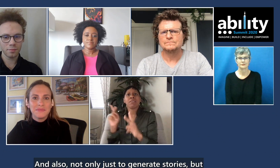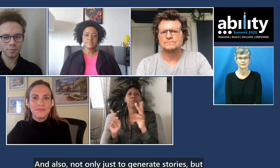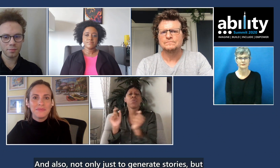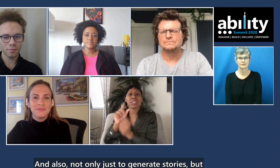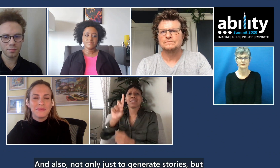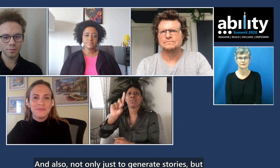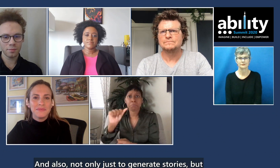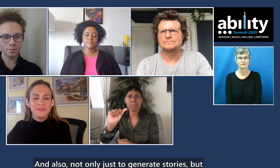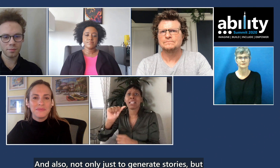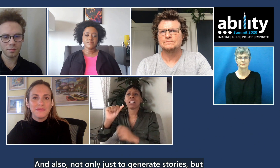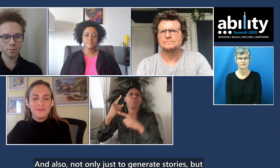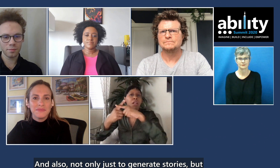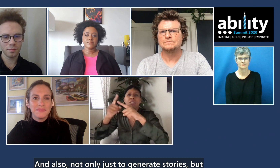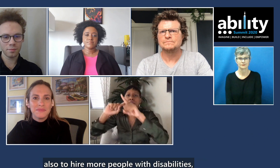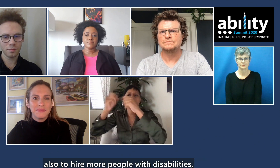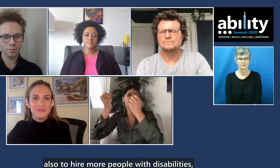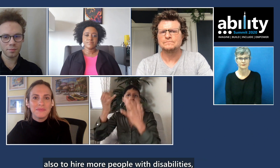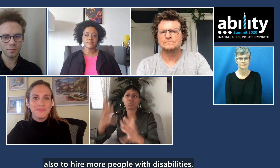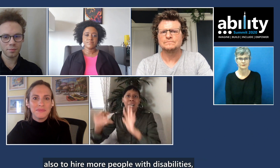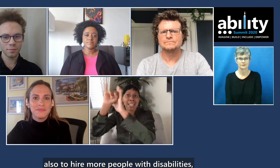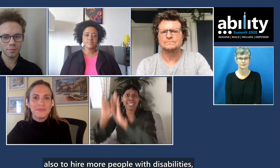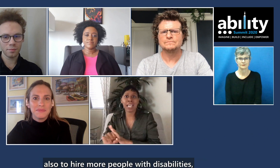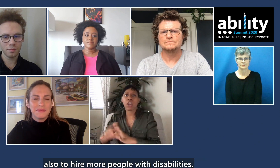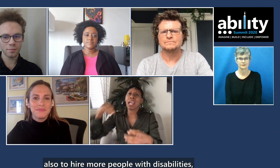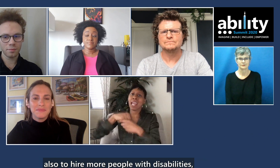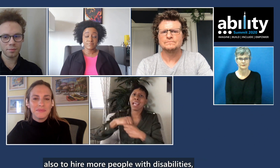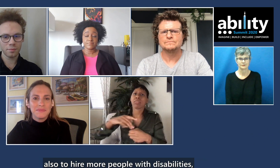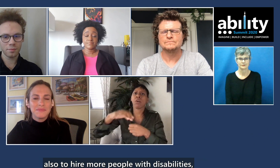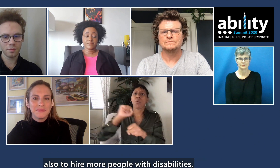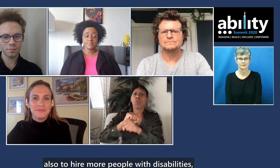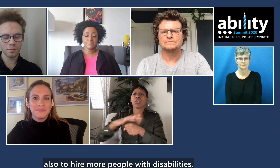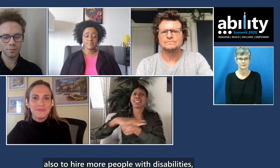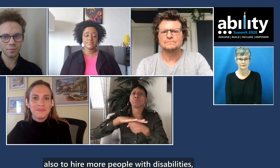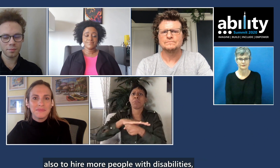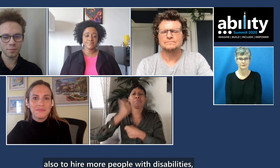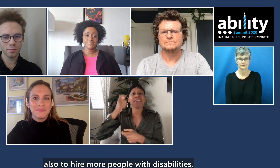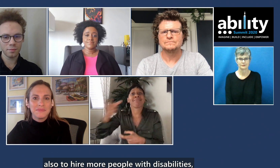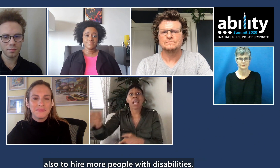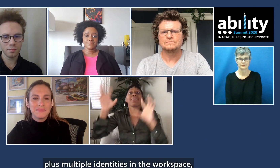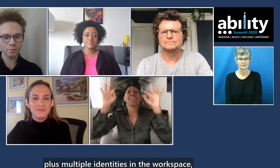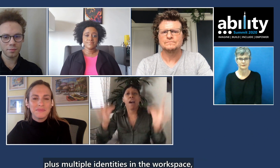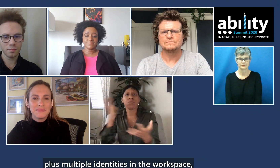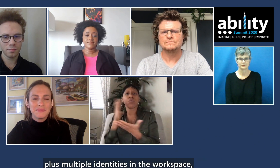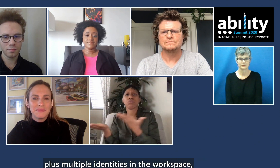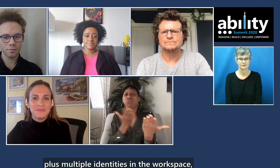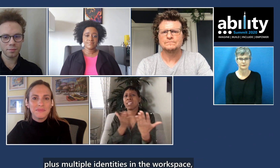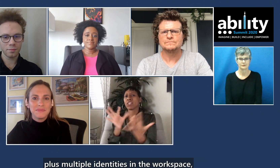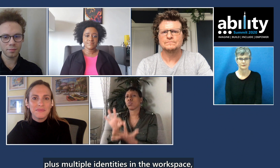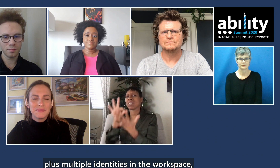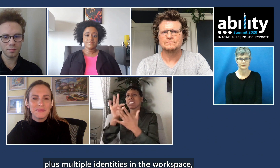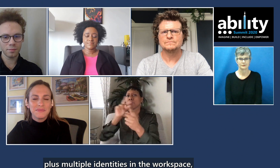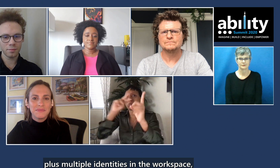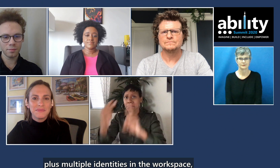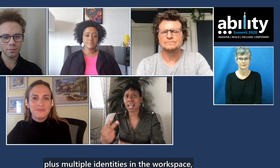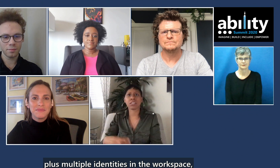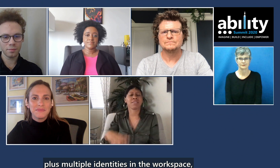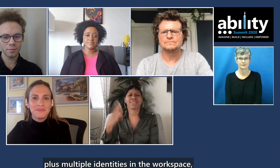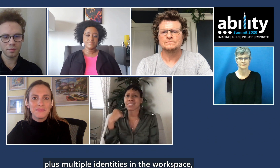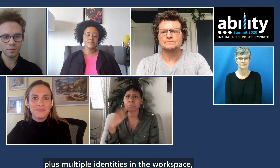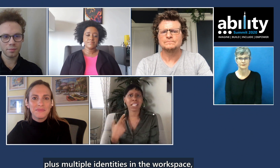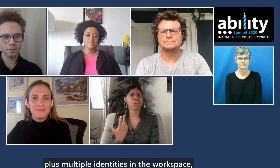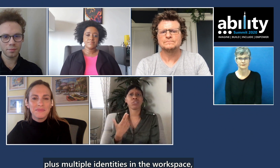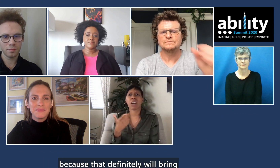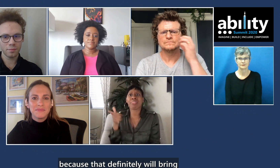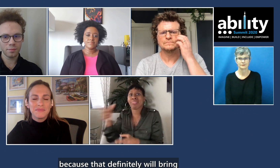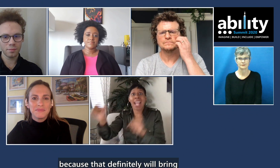to hire more people with disabilities, plus multiple identities in the workspace, because that definitely will bring